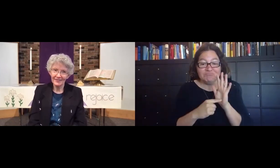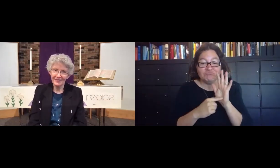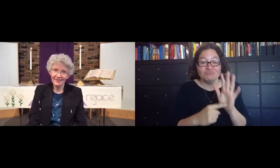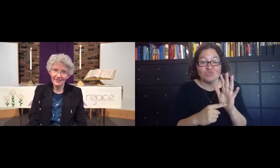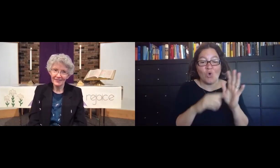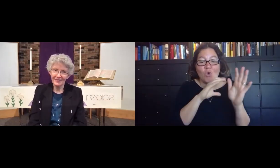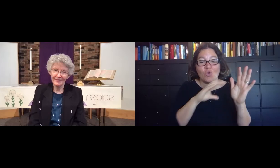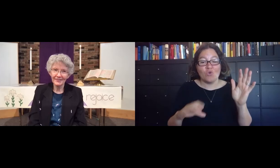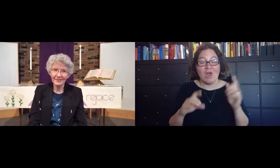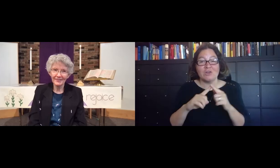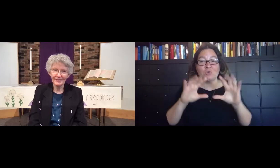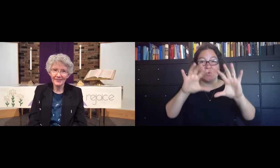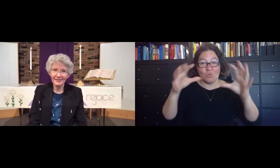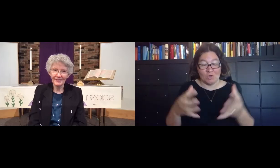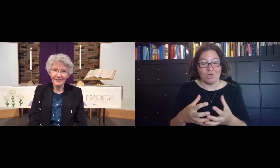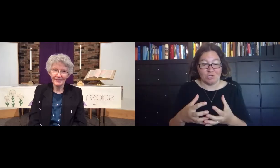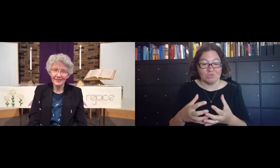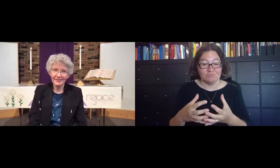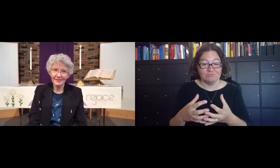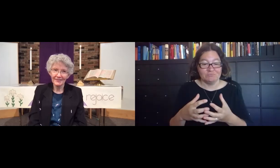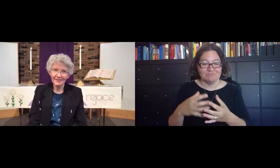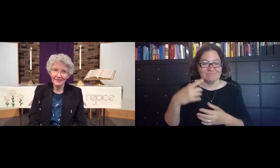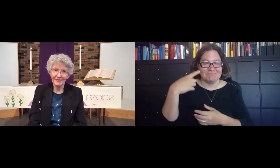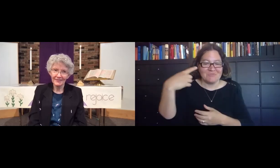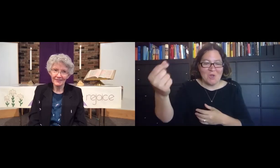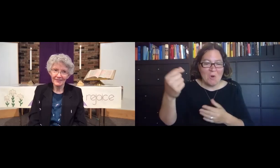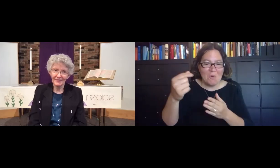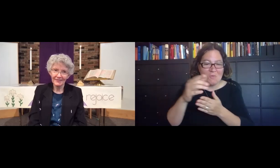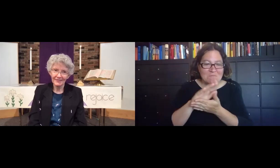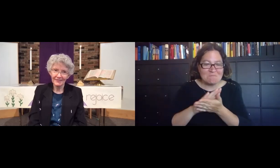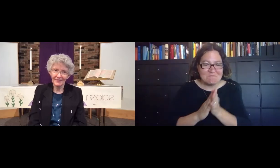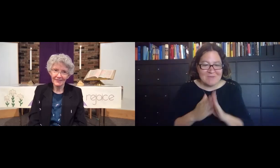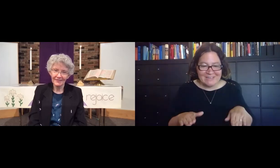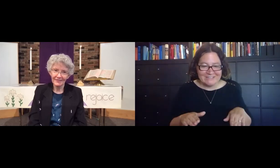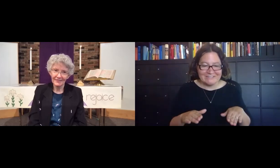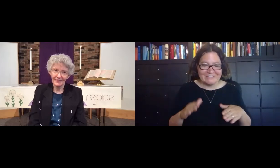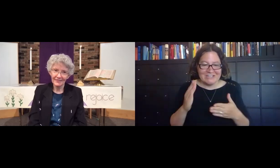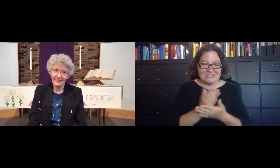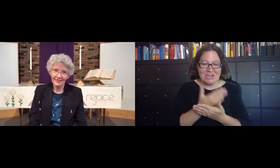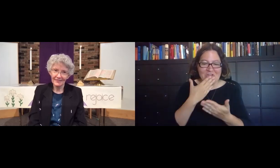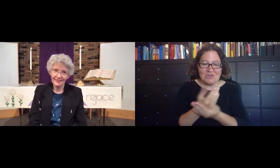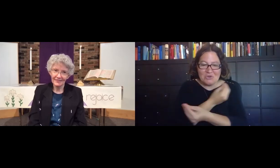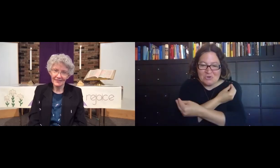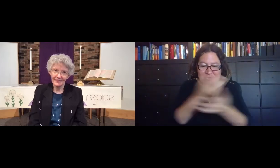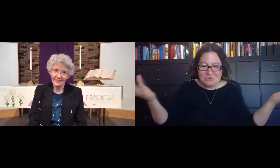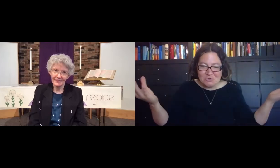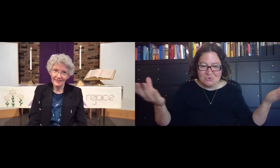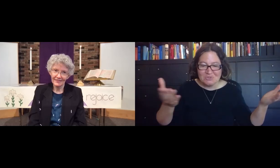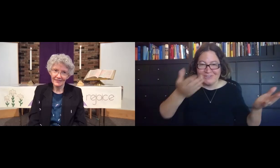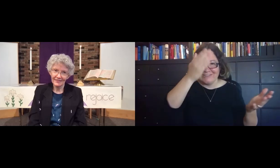Christ raised up for the world. So go in peace. Share God's